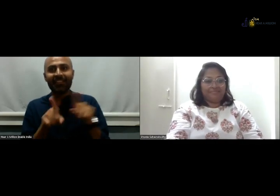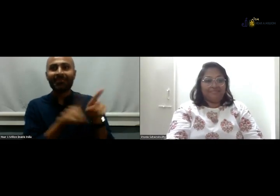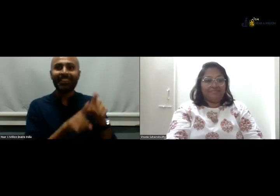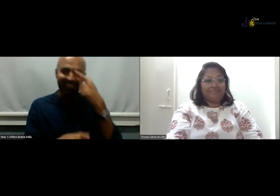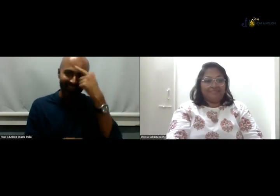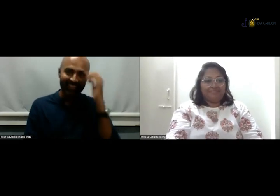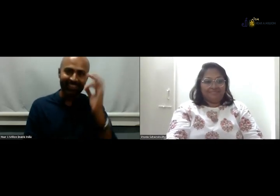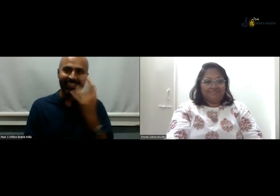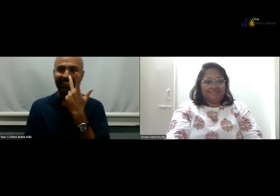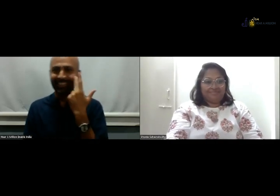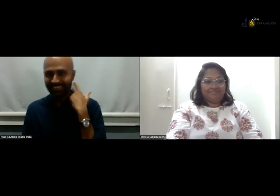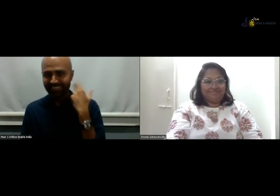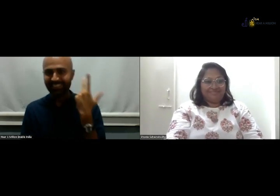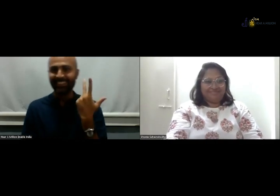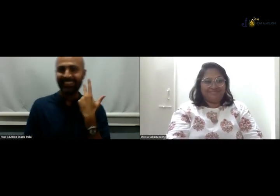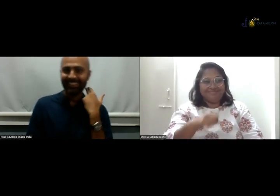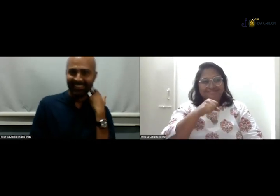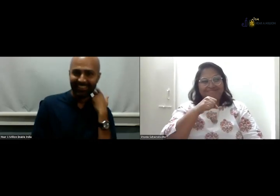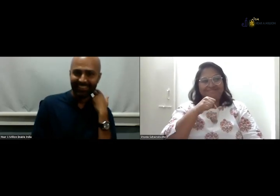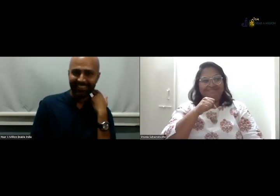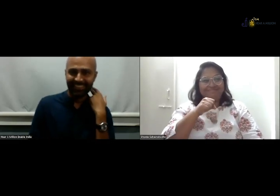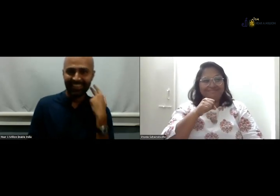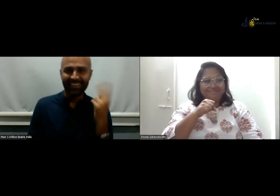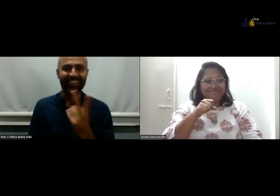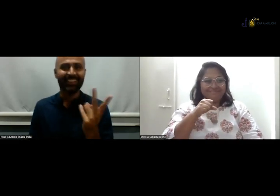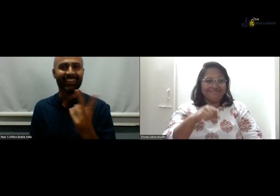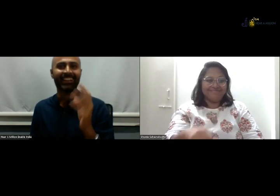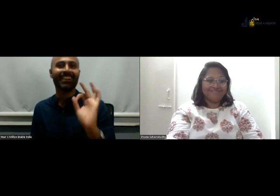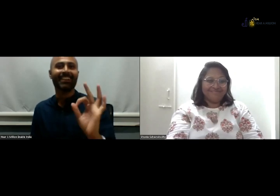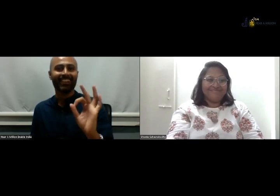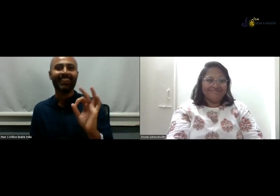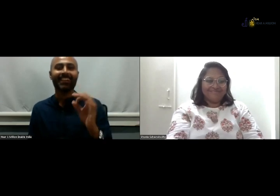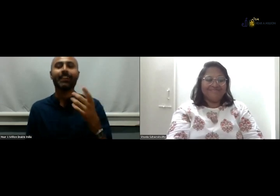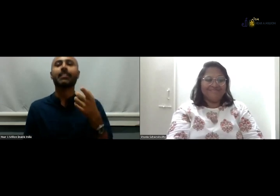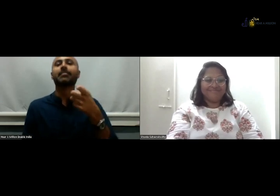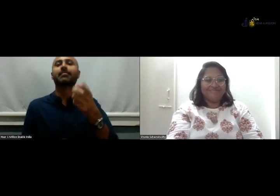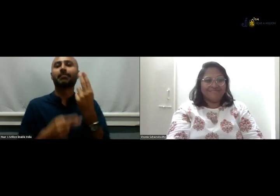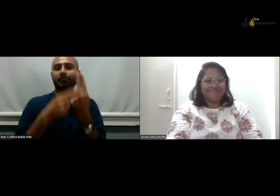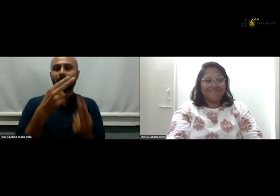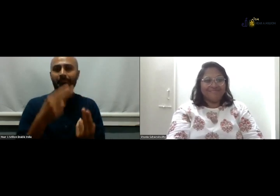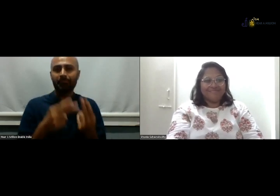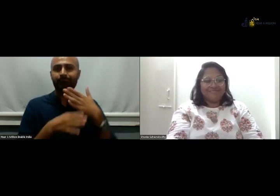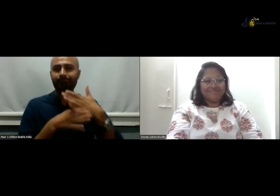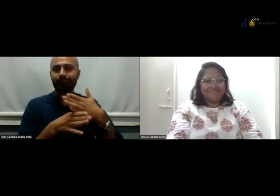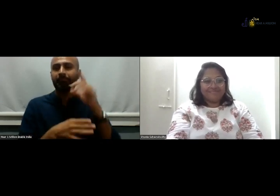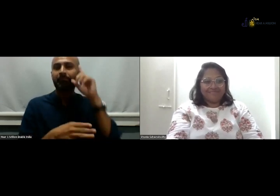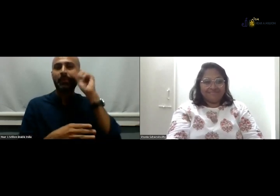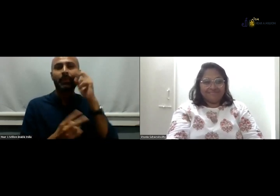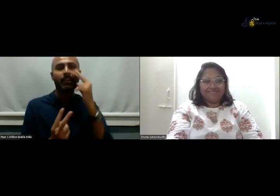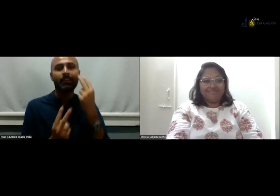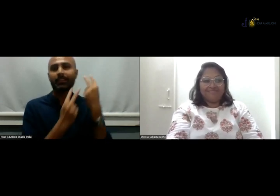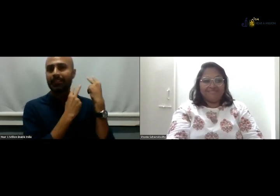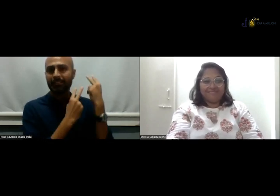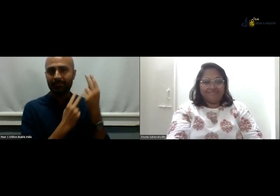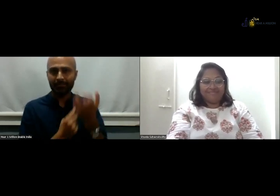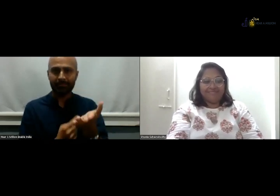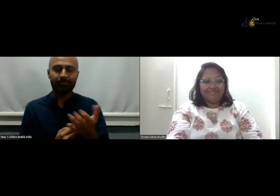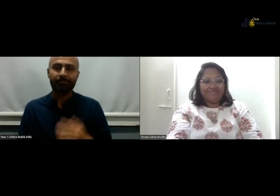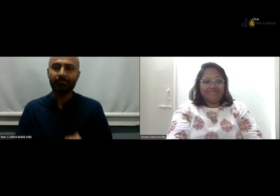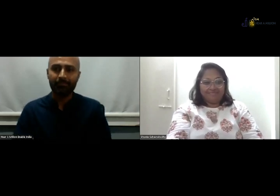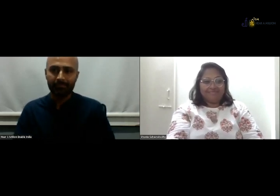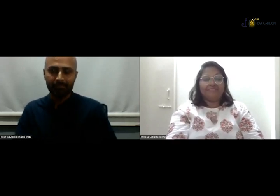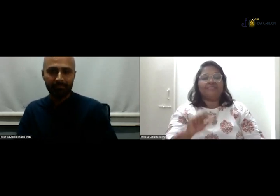yes, she is the best. She is the closest friend of Sudamini, and her sign name is just like her hairstyle right now. You can